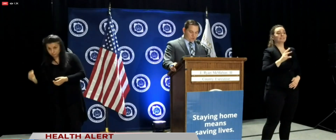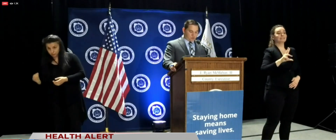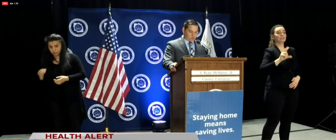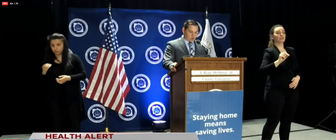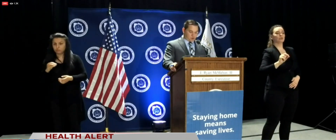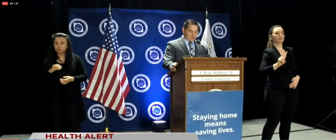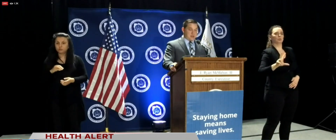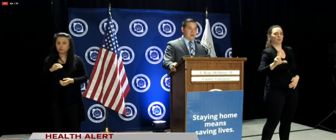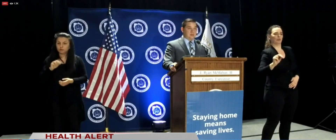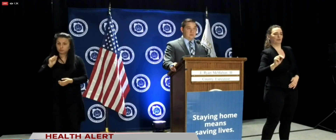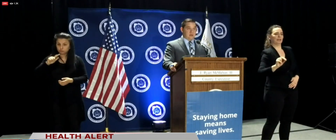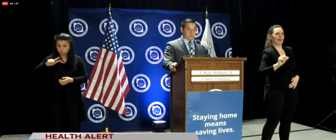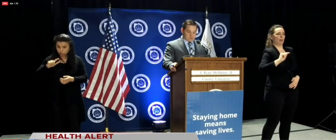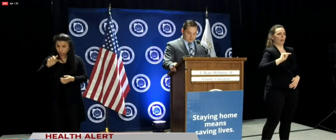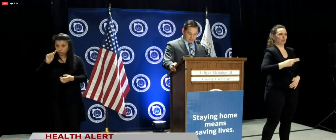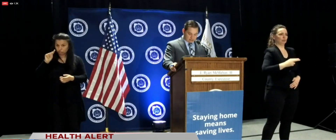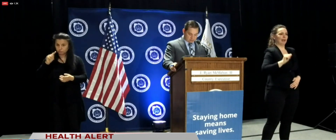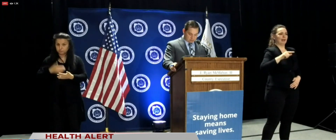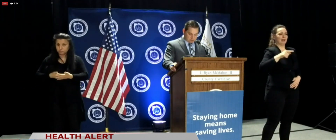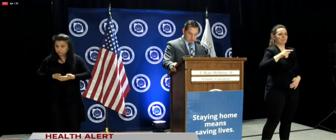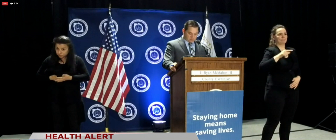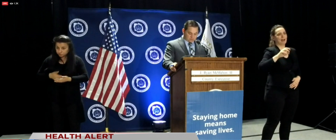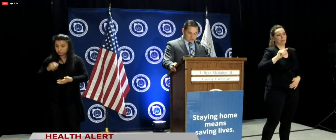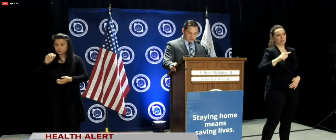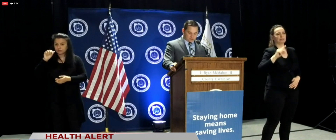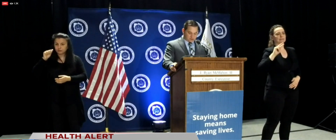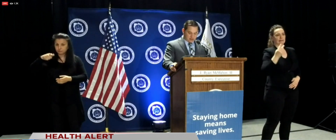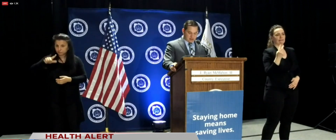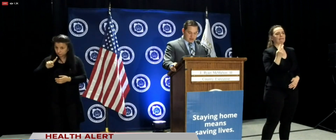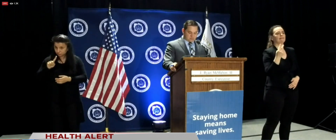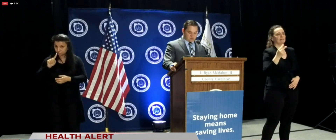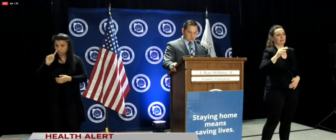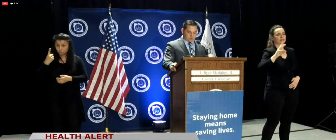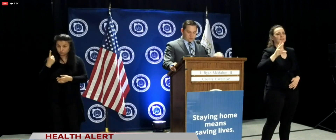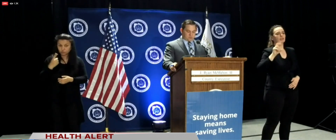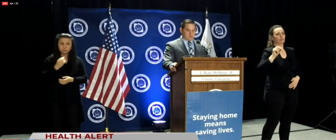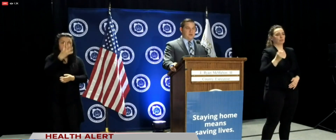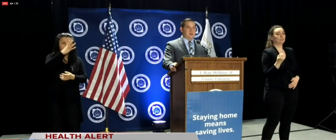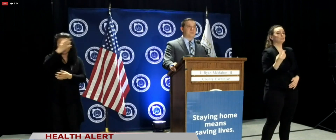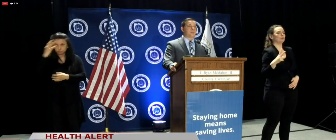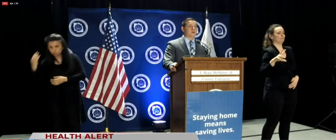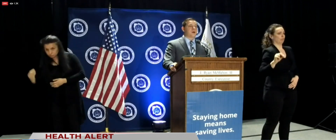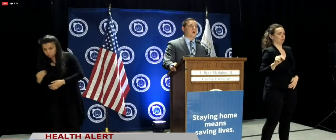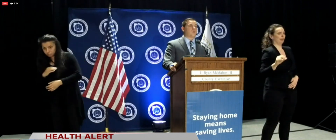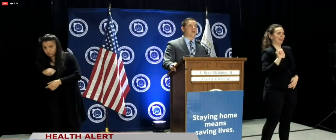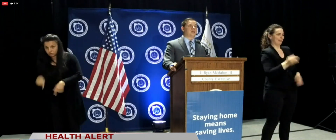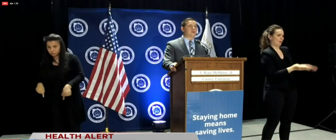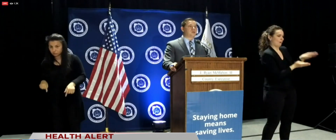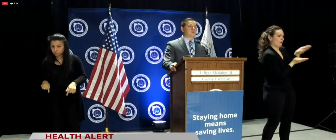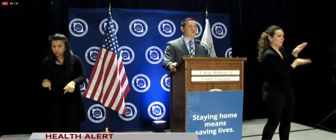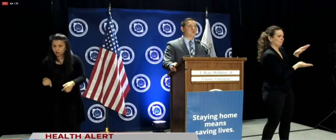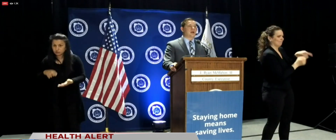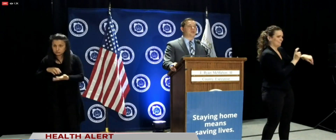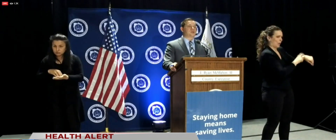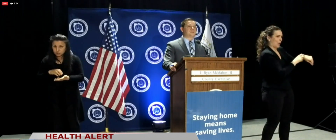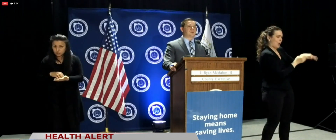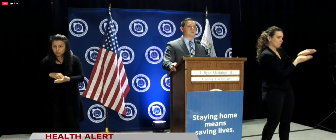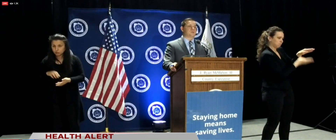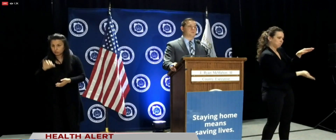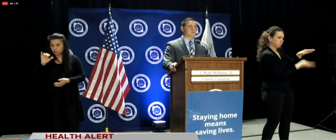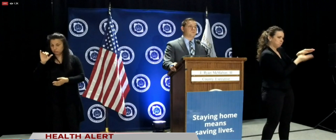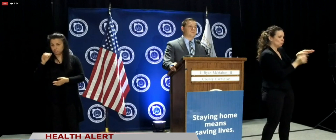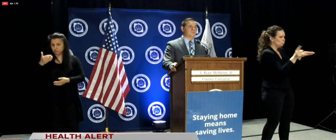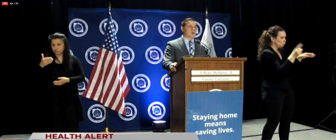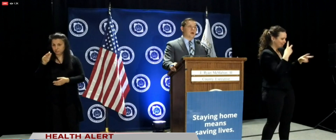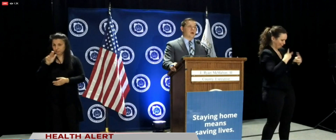or Thursday, April 2nd, from 6:30 a.m. to 12:30 p.m., we need you to watch your